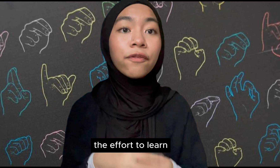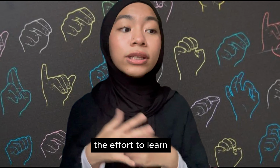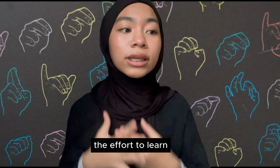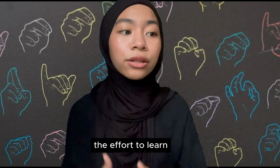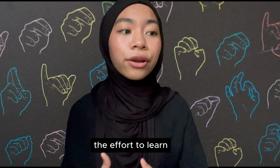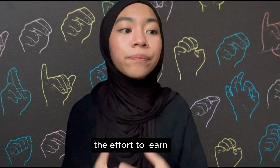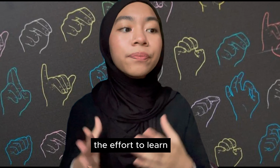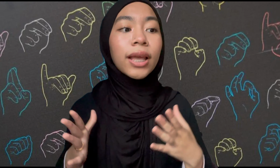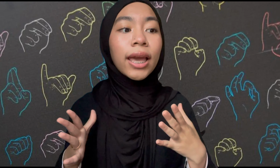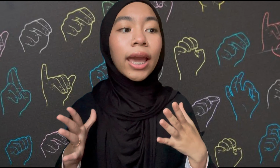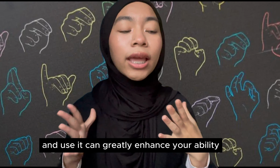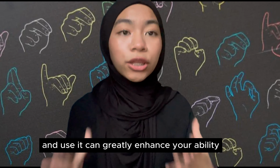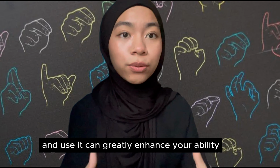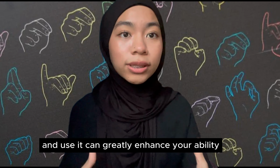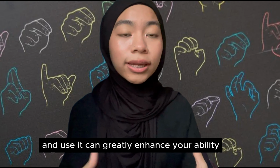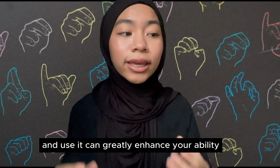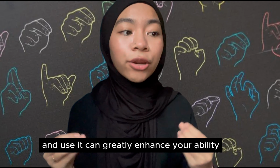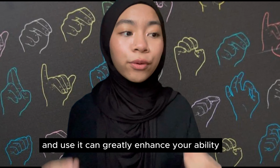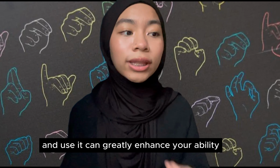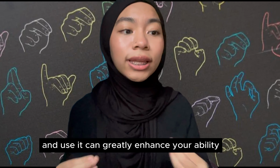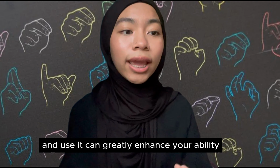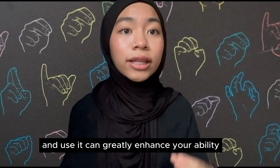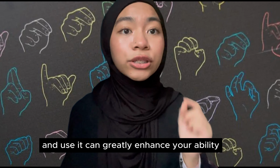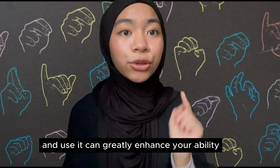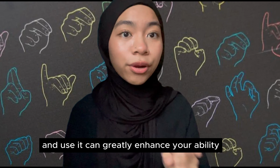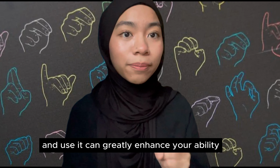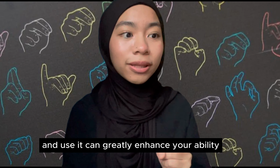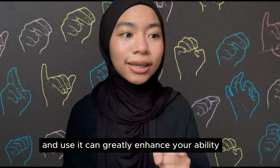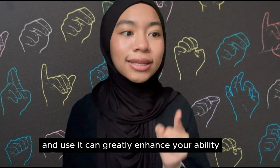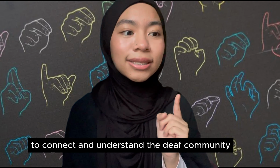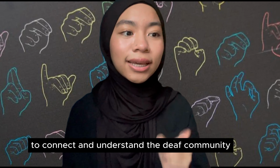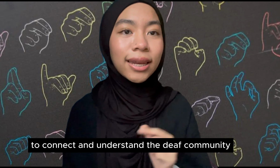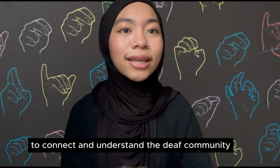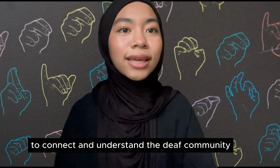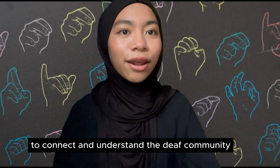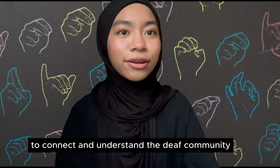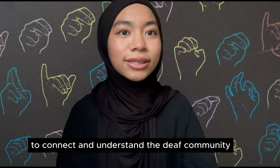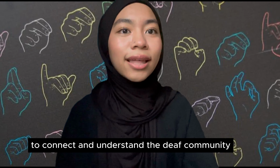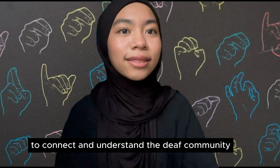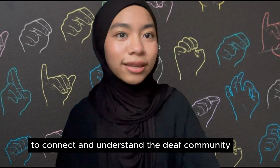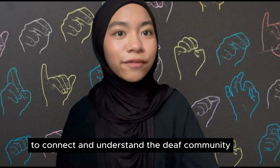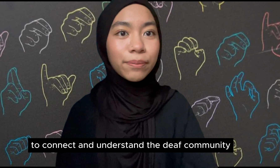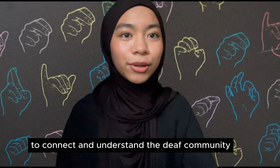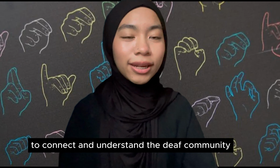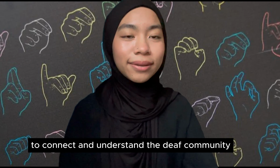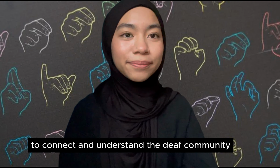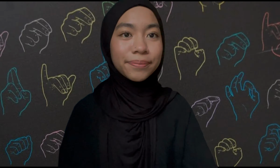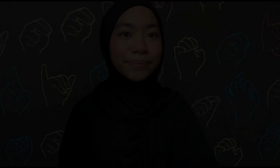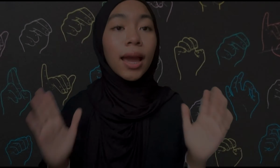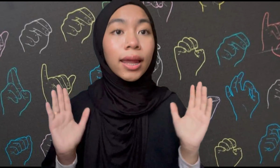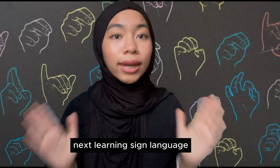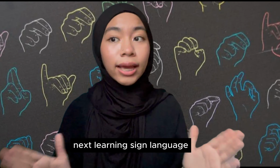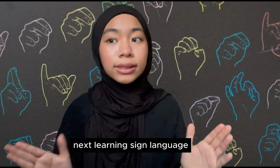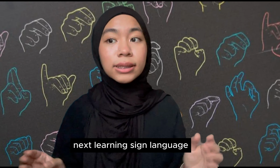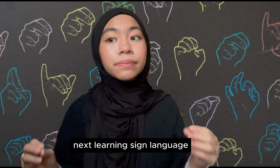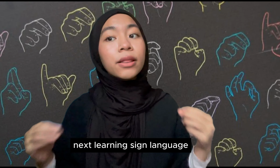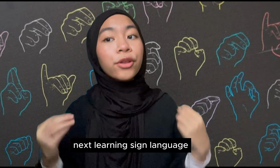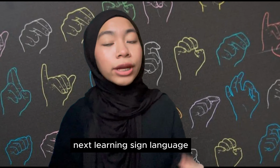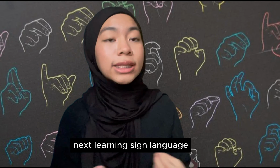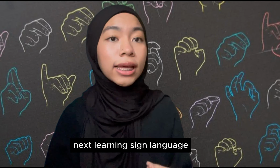to learn and use it can greatly enhance your ability to connect and understand the deaf community. Next, learning sign